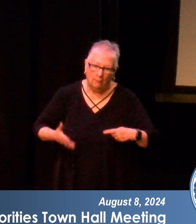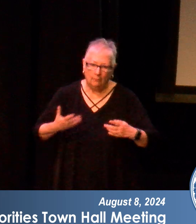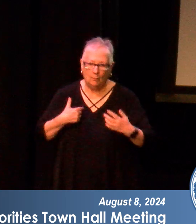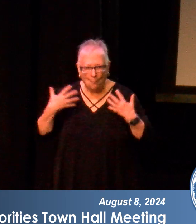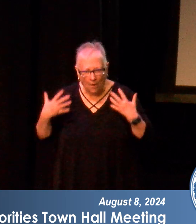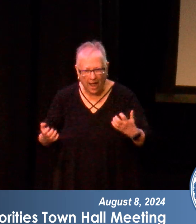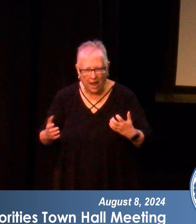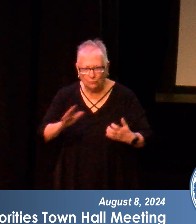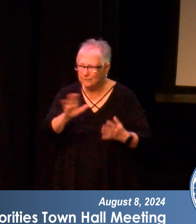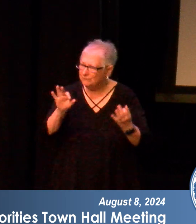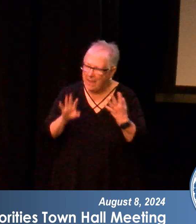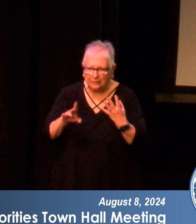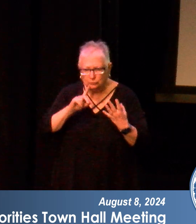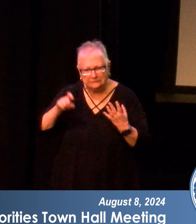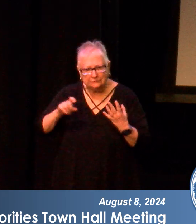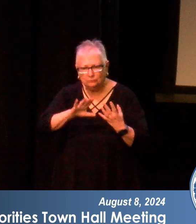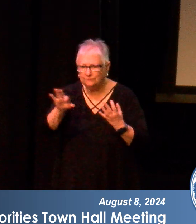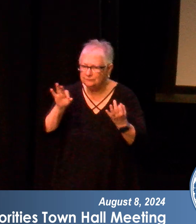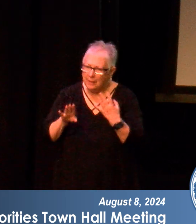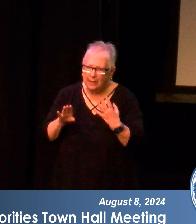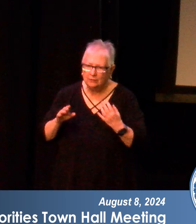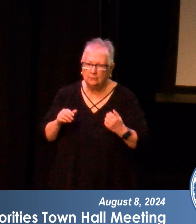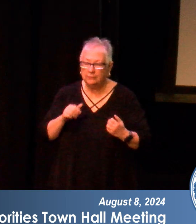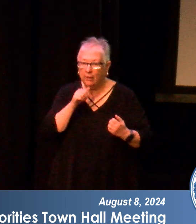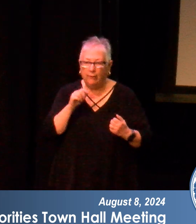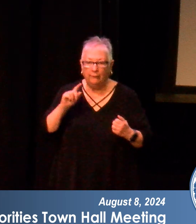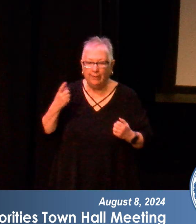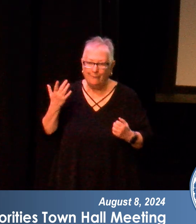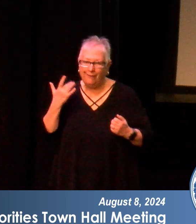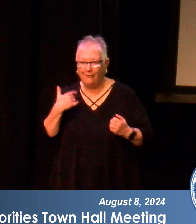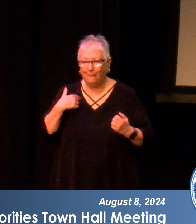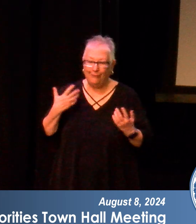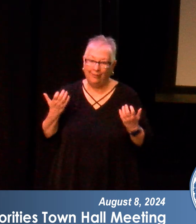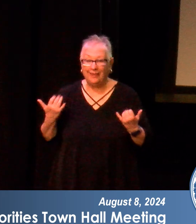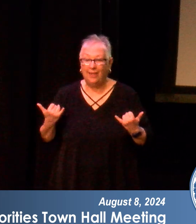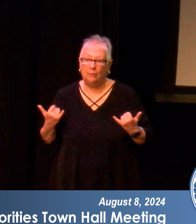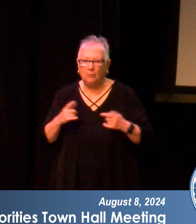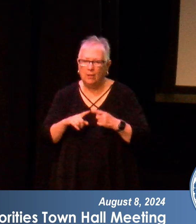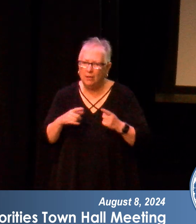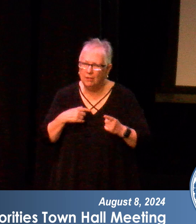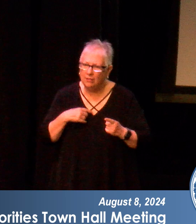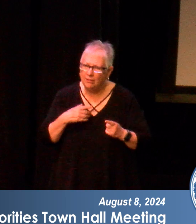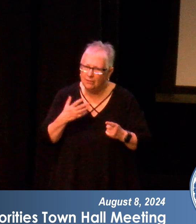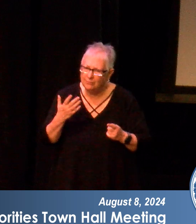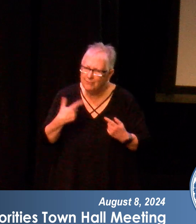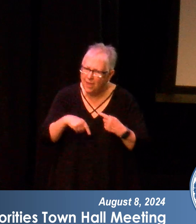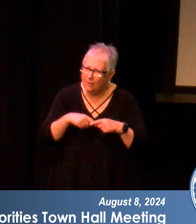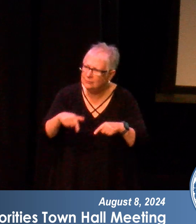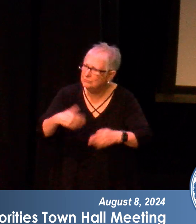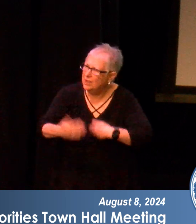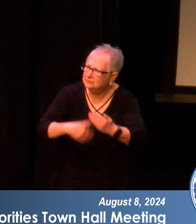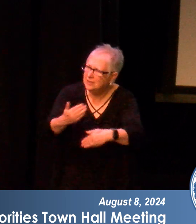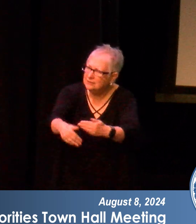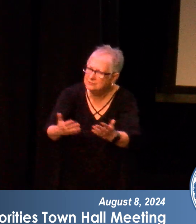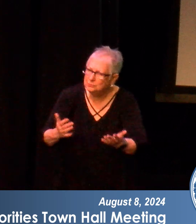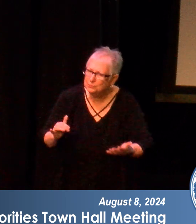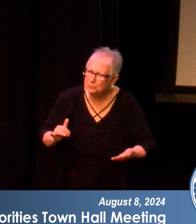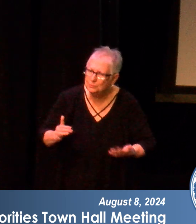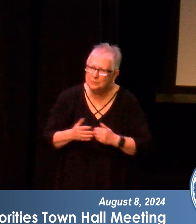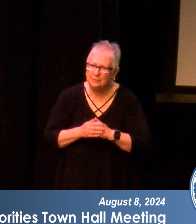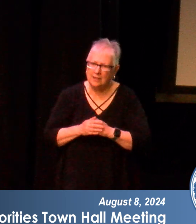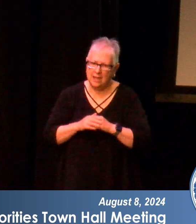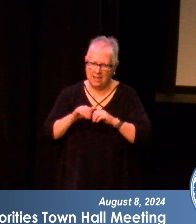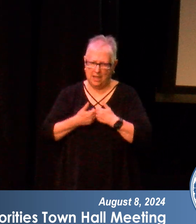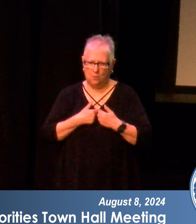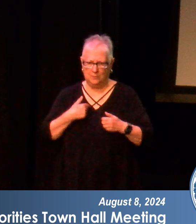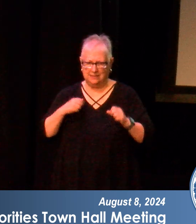in terms of the specifics of why we're here today, but about these processes in general and how we can make sure that the work that we do in the